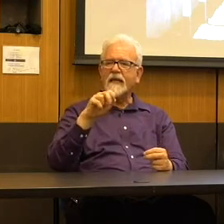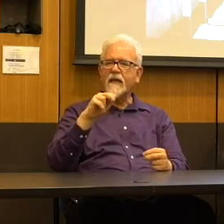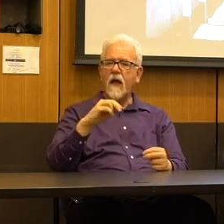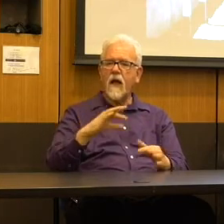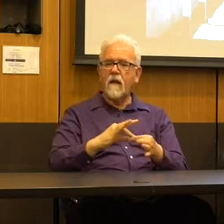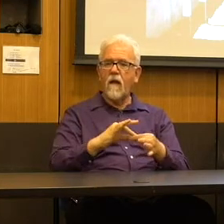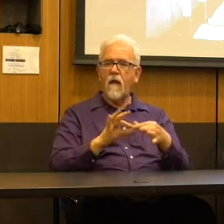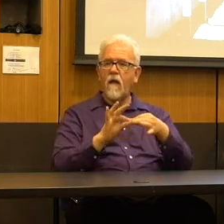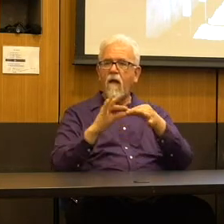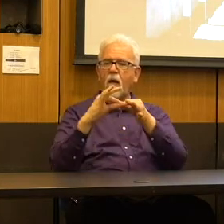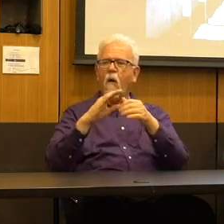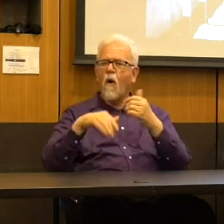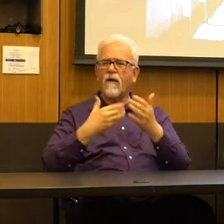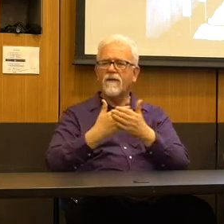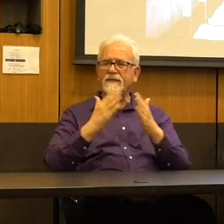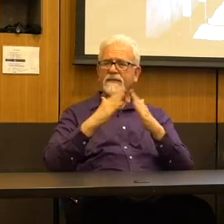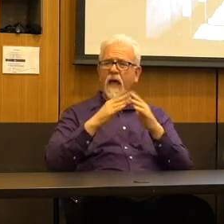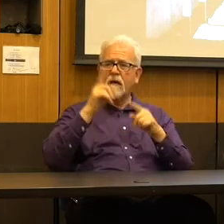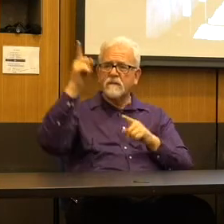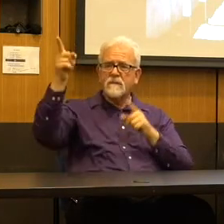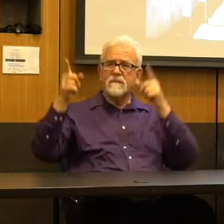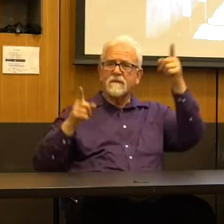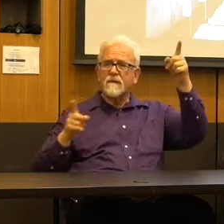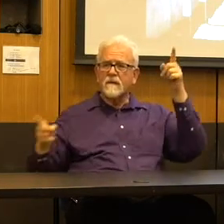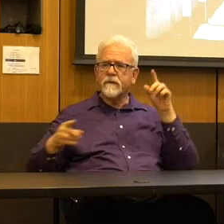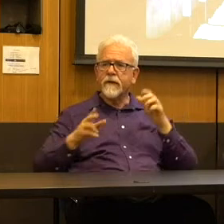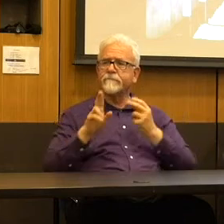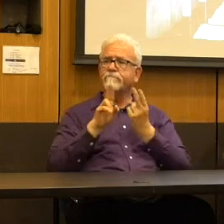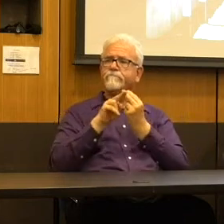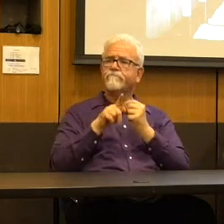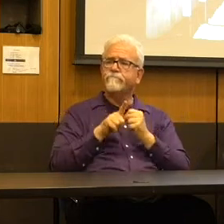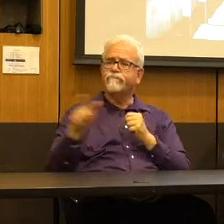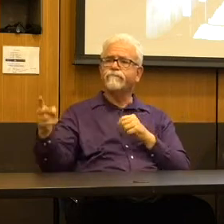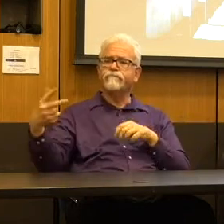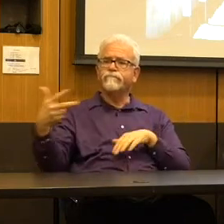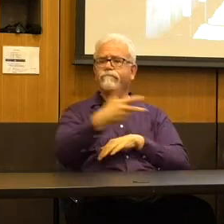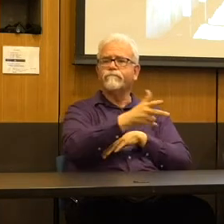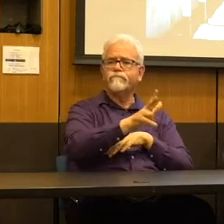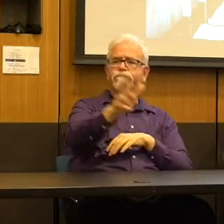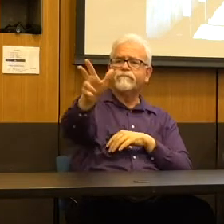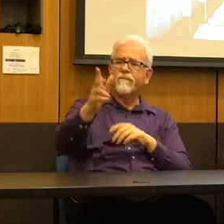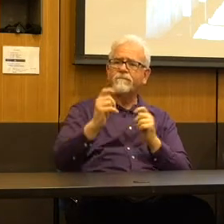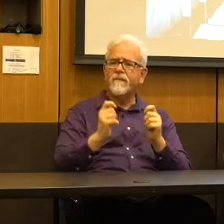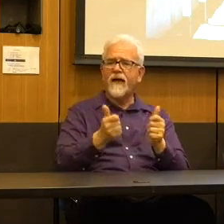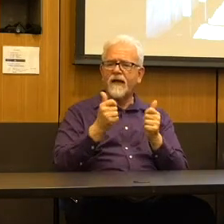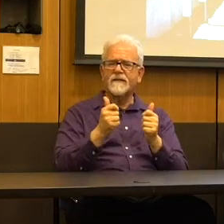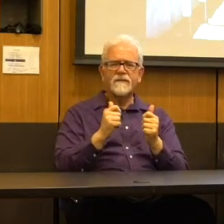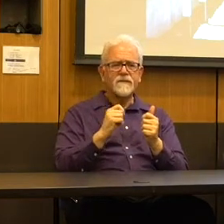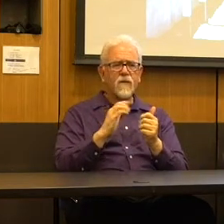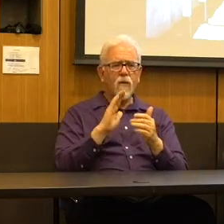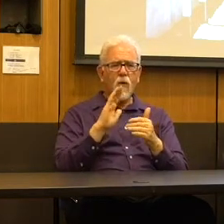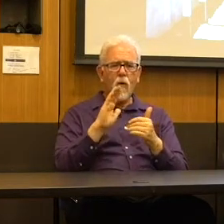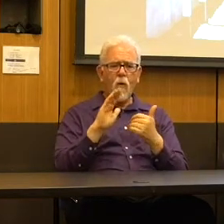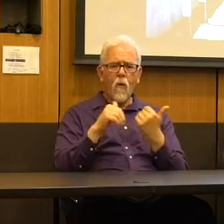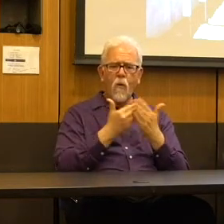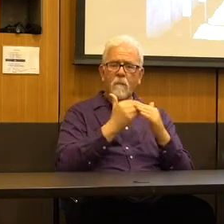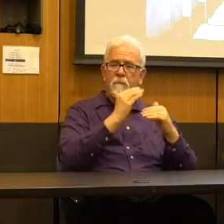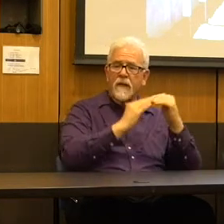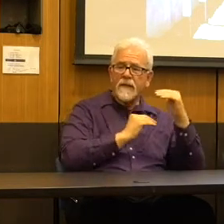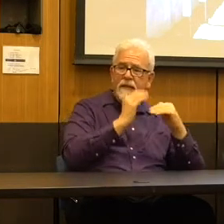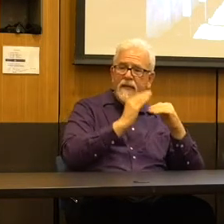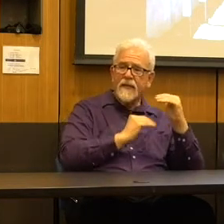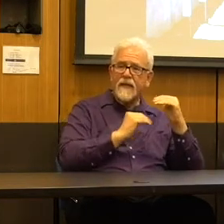these far-flung areas. So there are these kinds of whole buildings, patterns, that are different